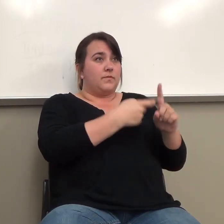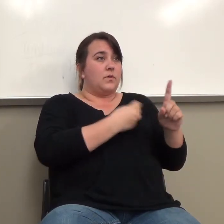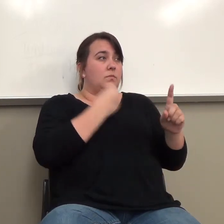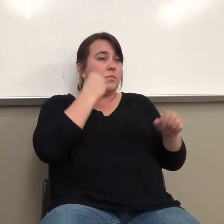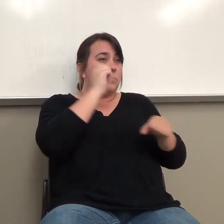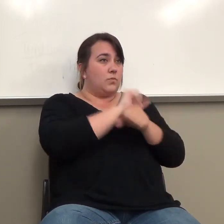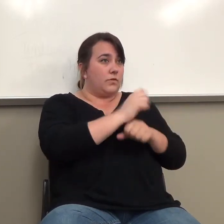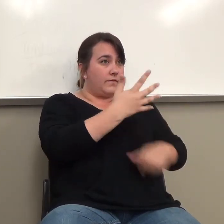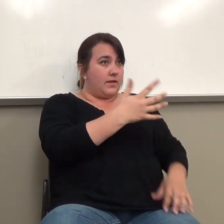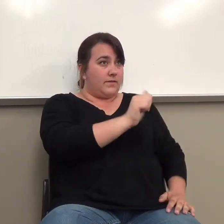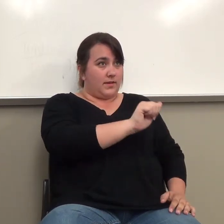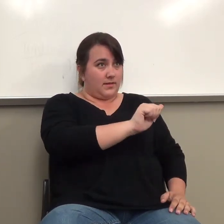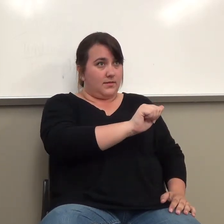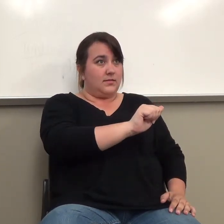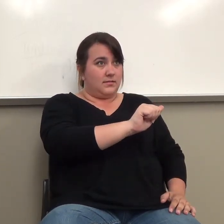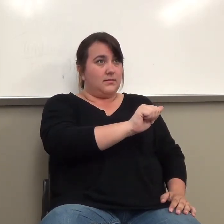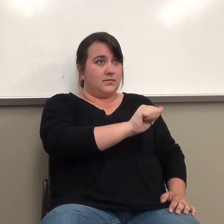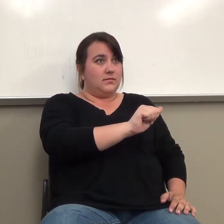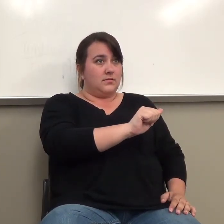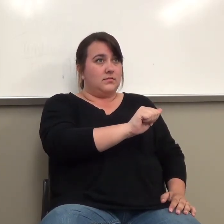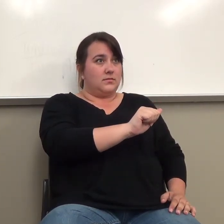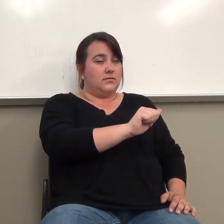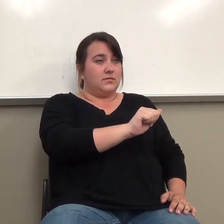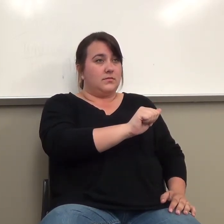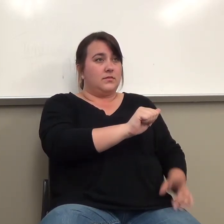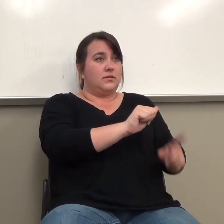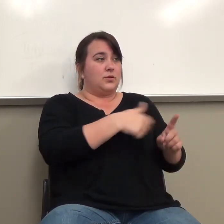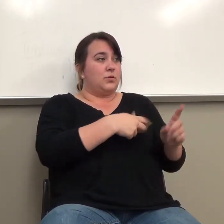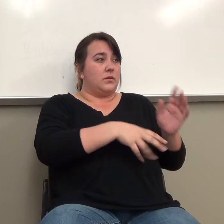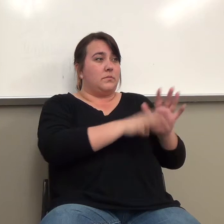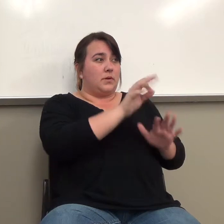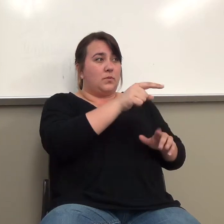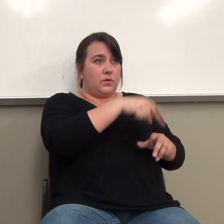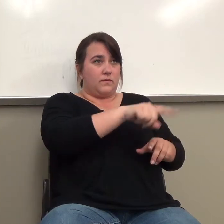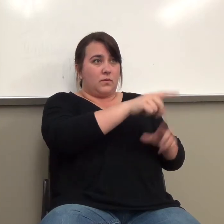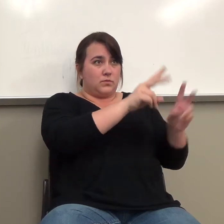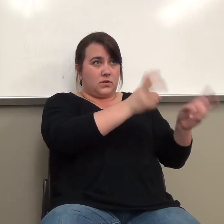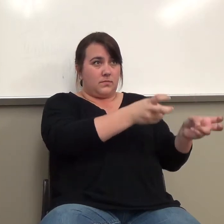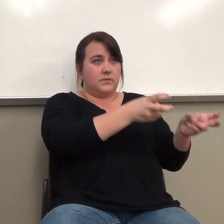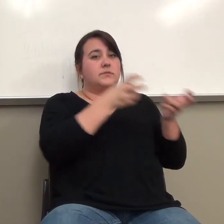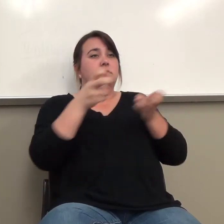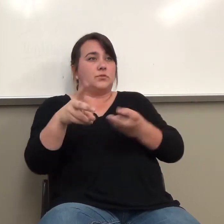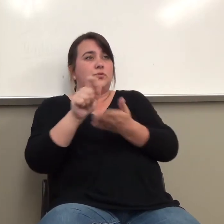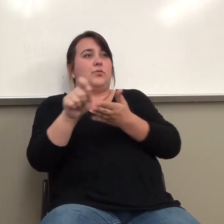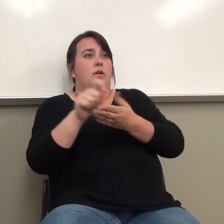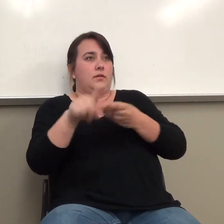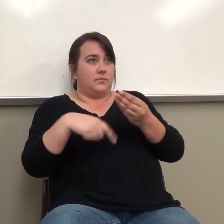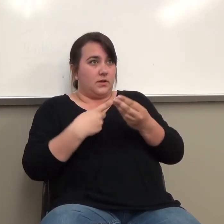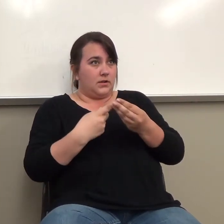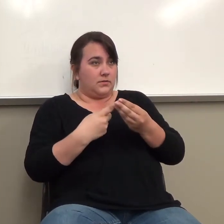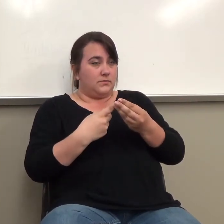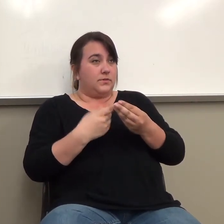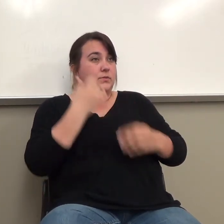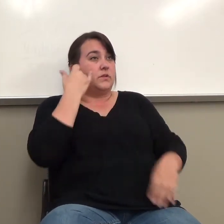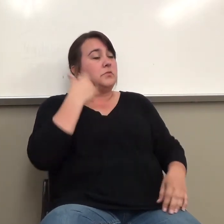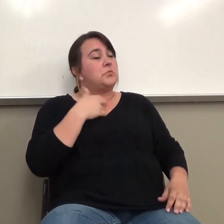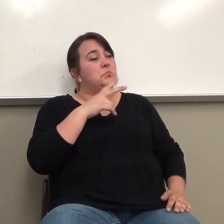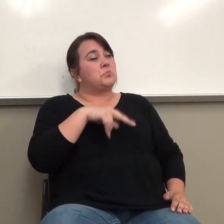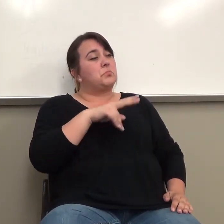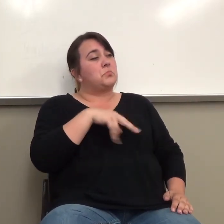5A to write about if you wanted to. So if you wanted to choose something like this,